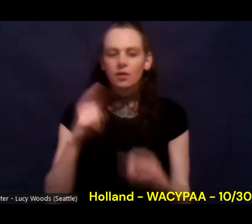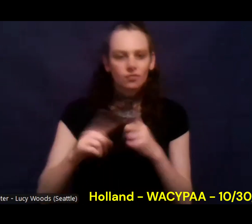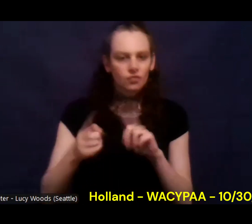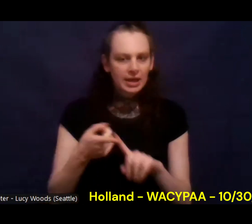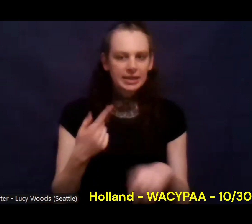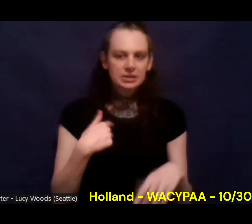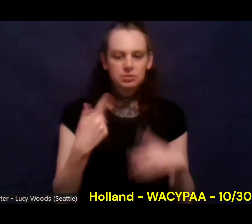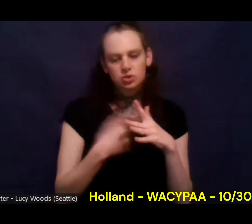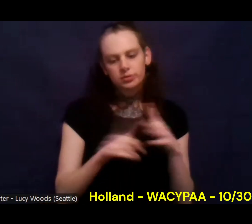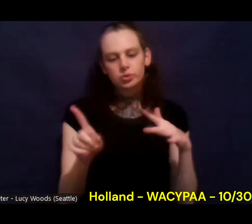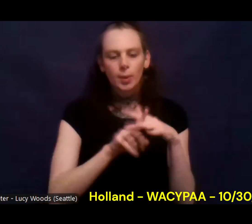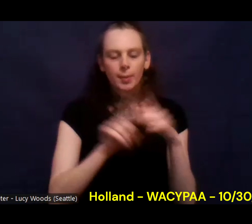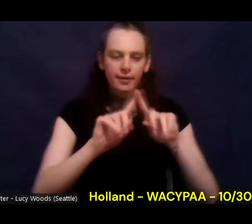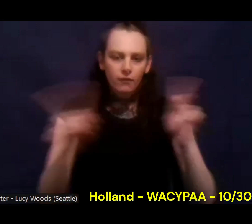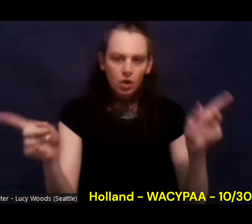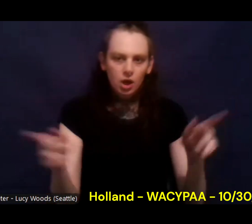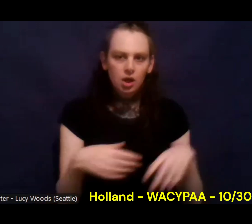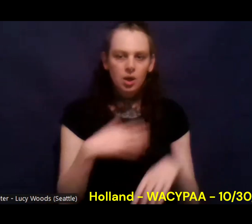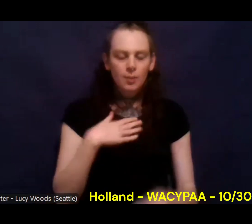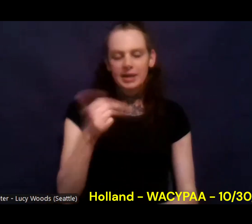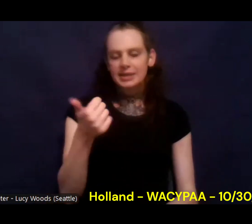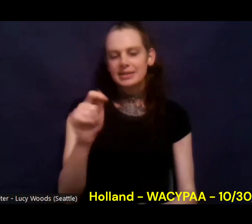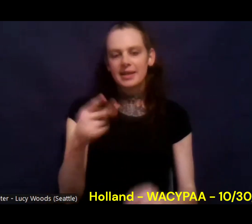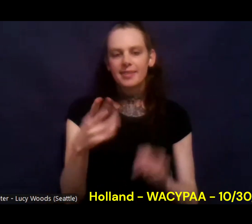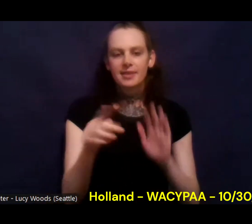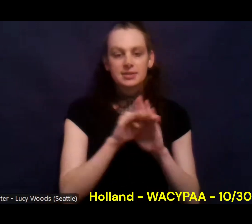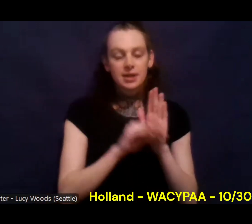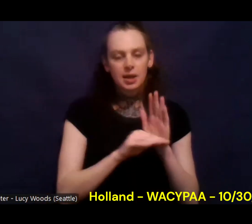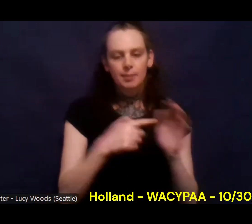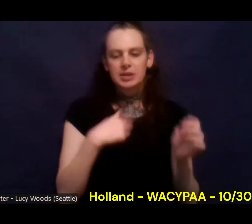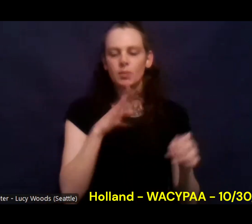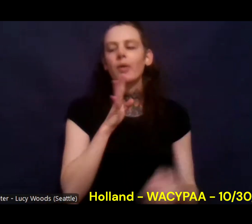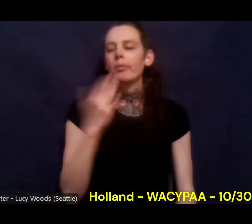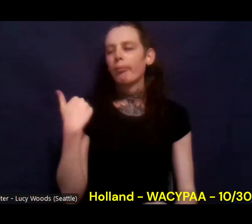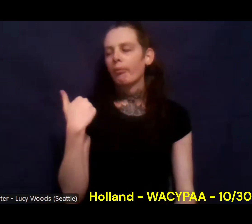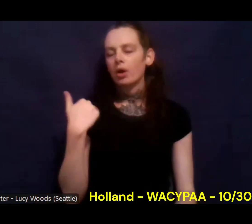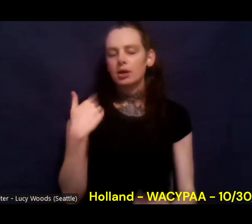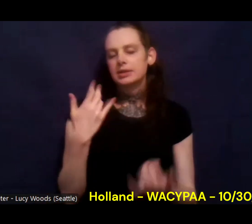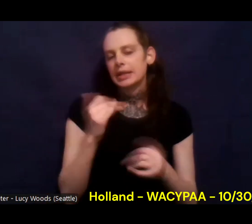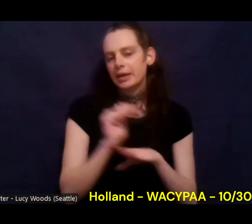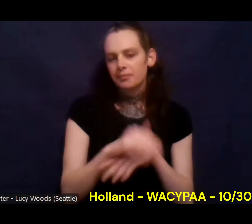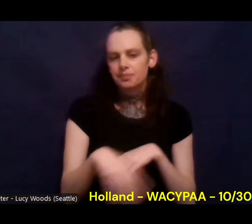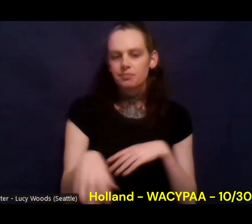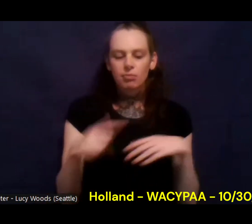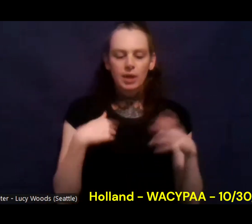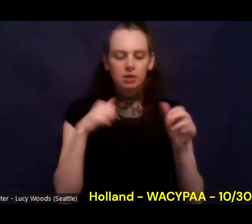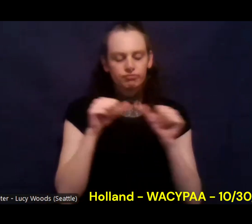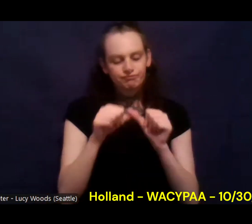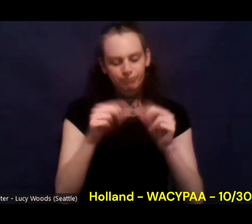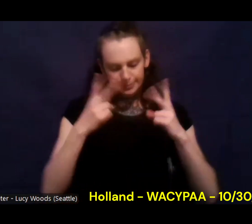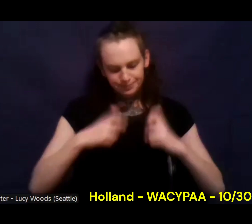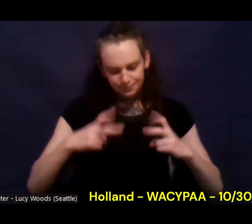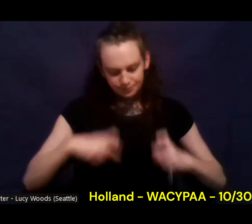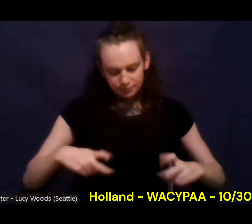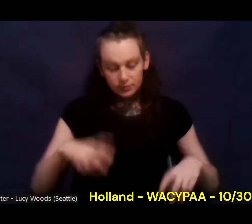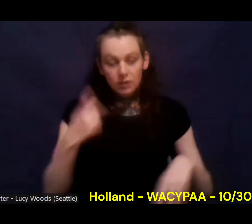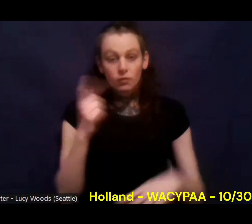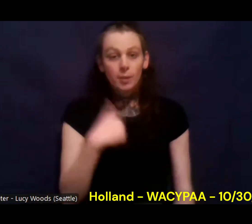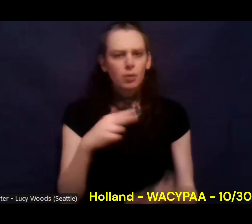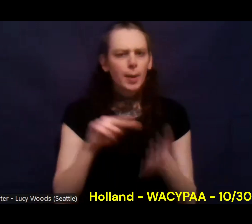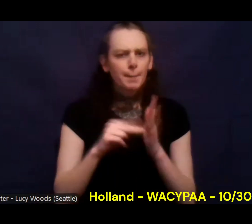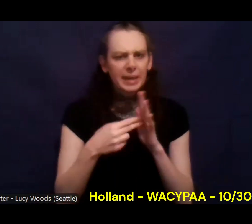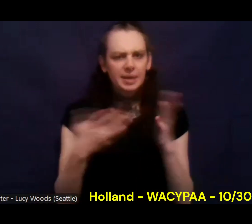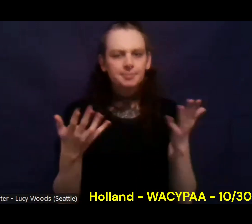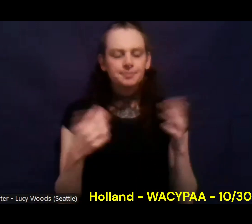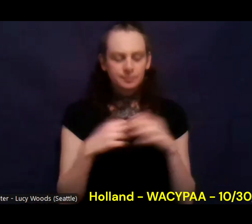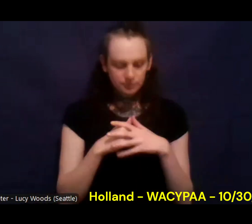My 10th step, I just spoke on this tonight. My 10th step is like I continue to take personal inventory. What that means for me is I continue to